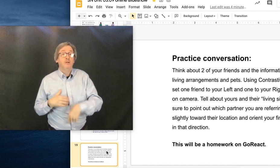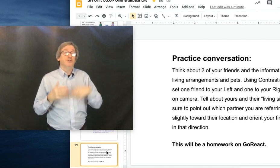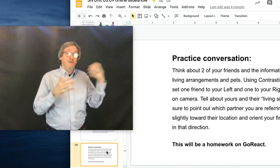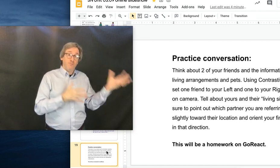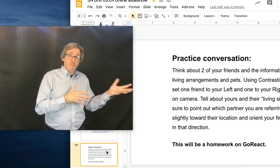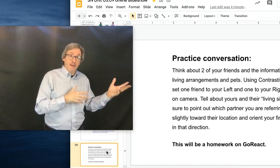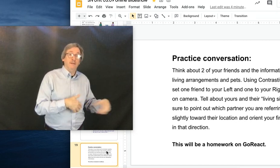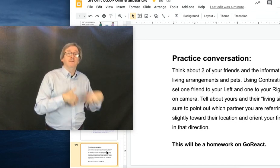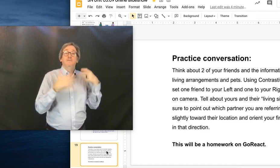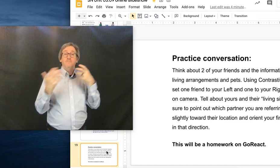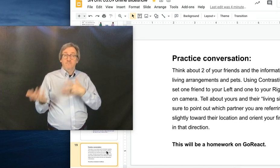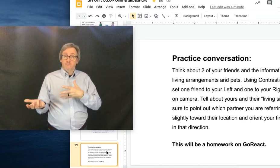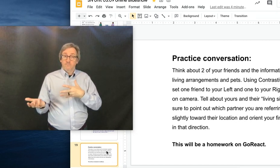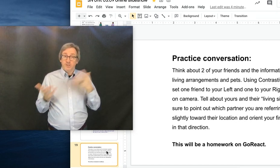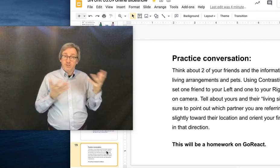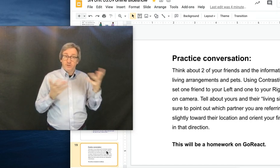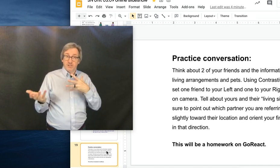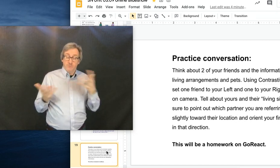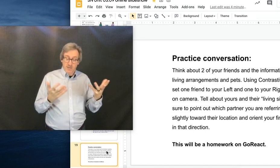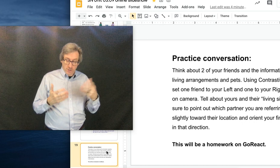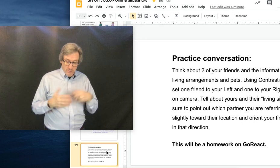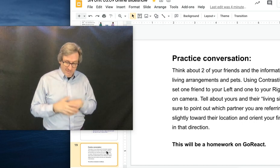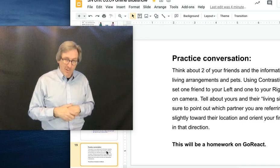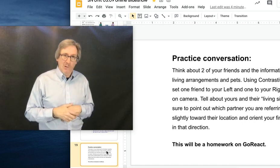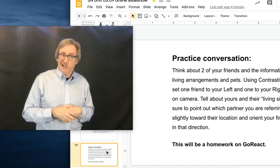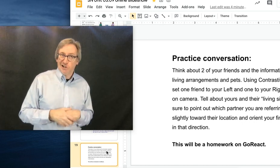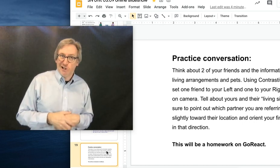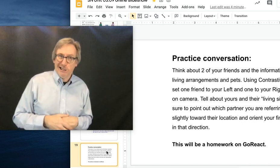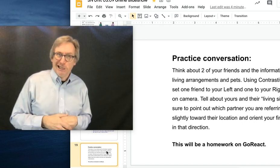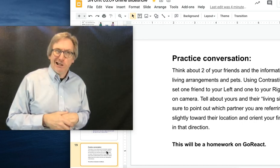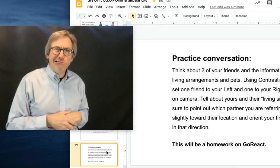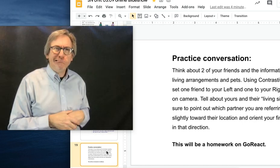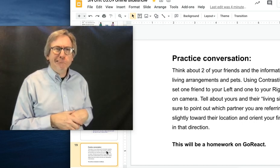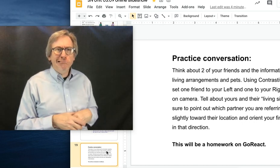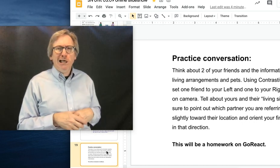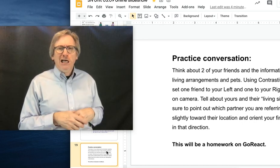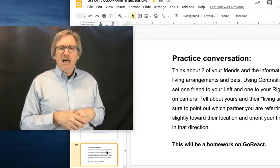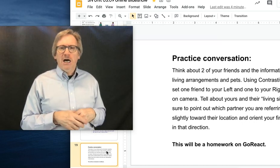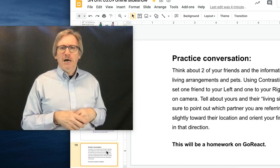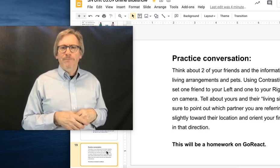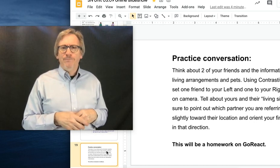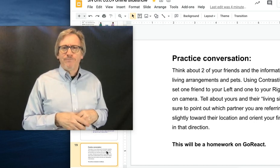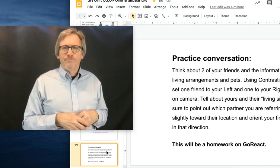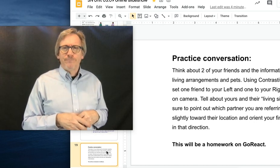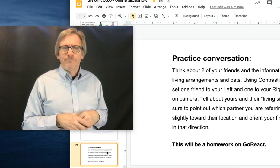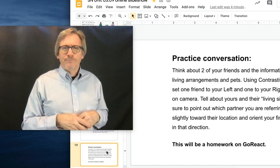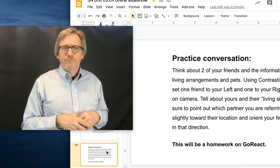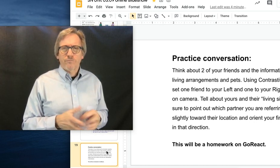alone? Do you have a roommate? What's your situation? What's your situation?